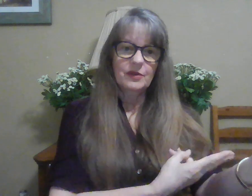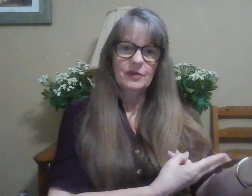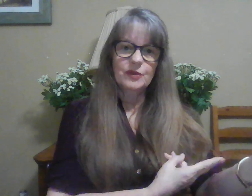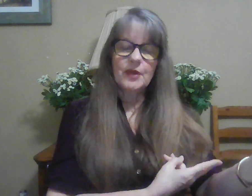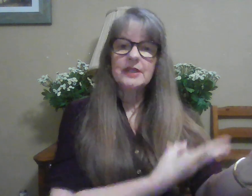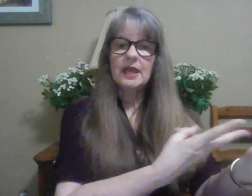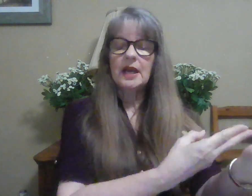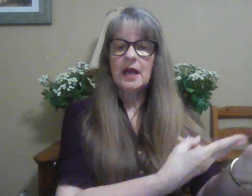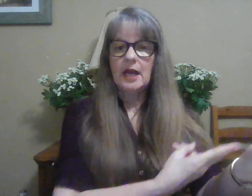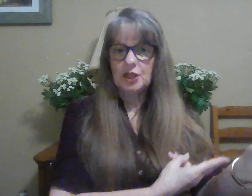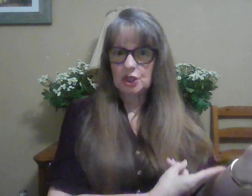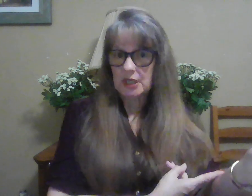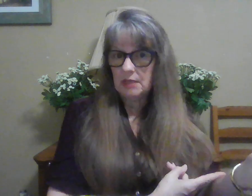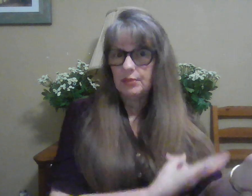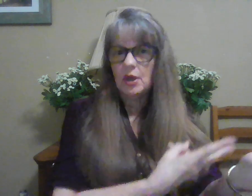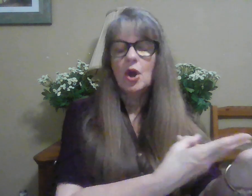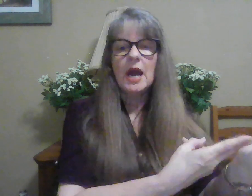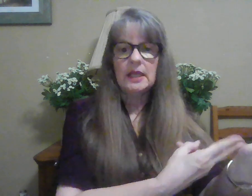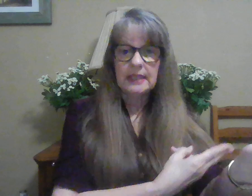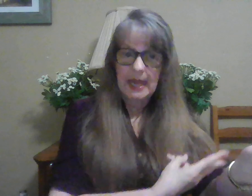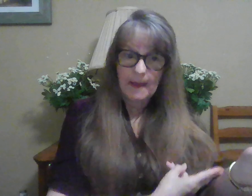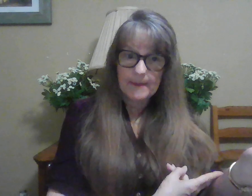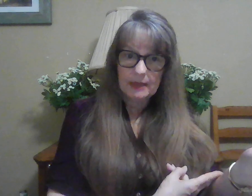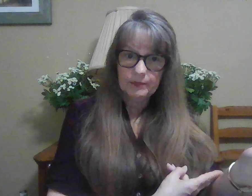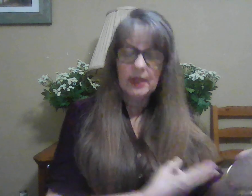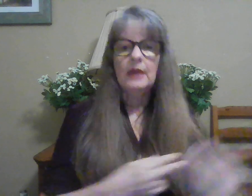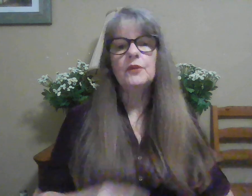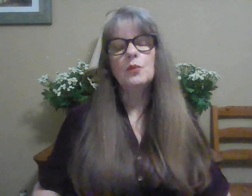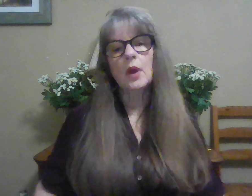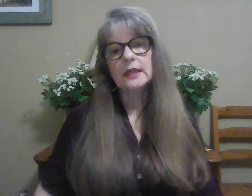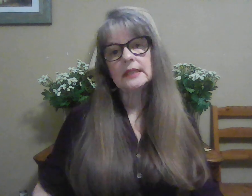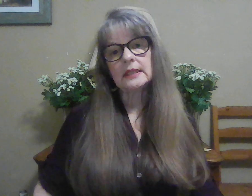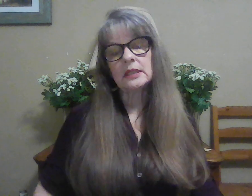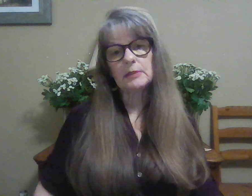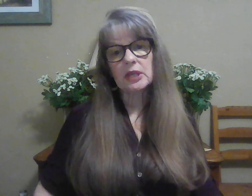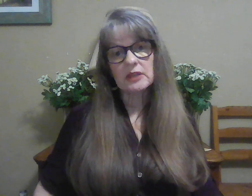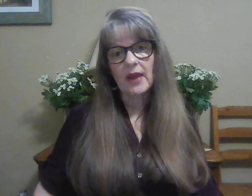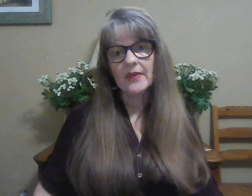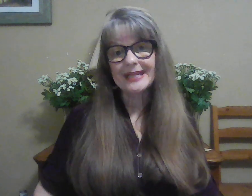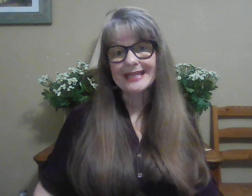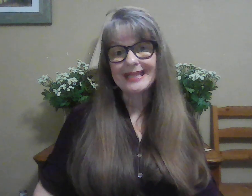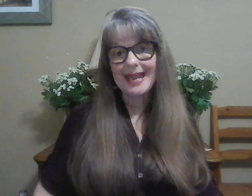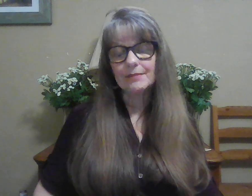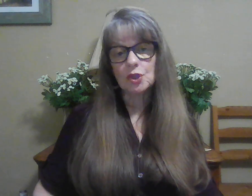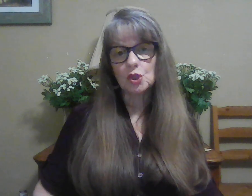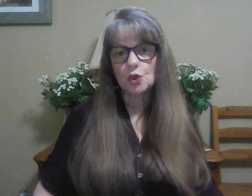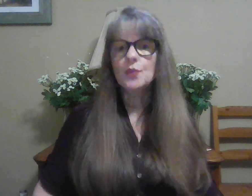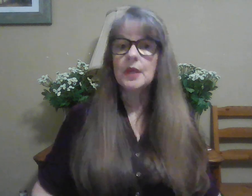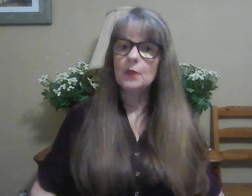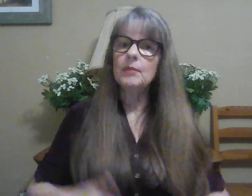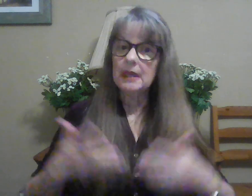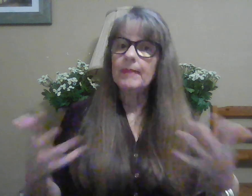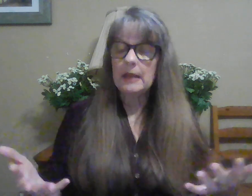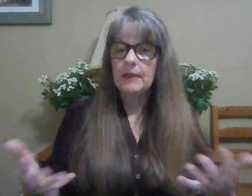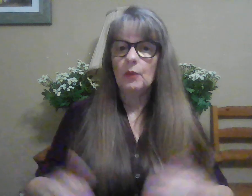So that's a sheep, a lamb. If you wanted to specify that it's lamb stew, then it would be a baby,